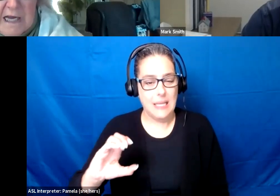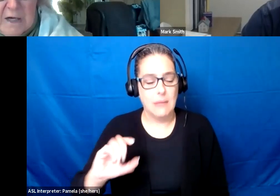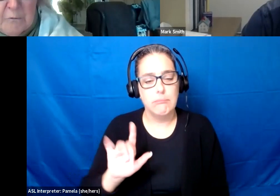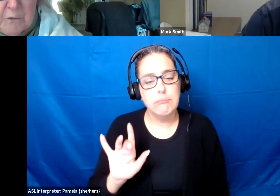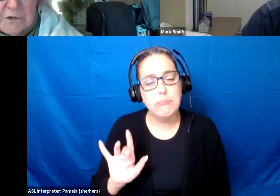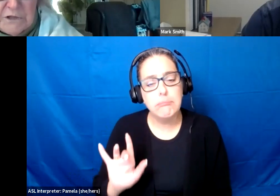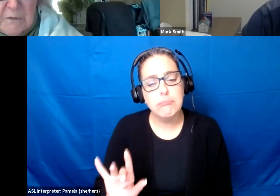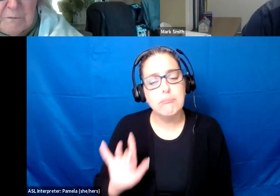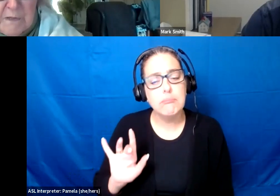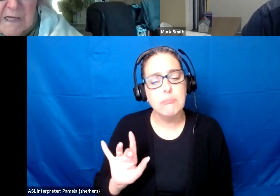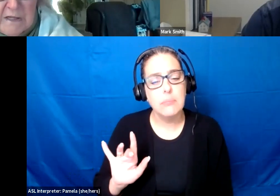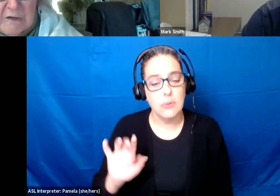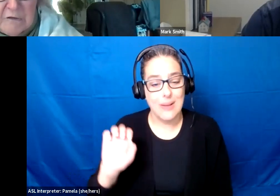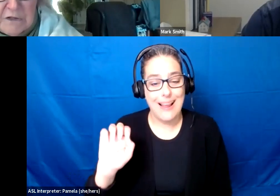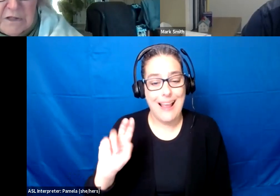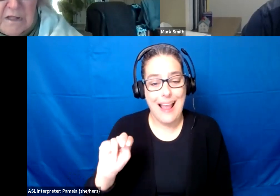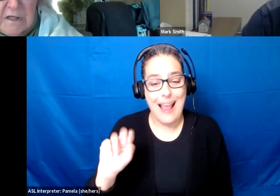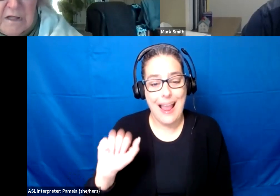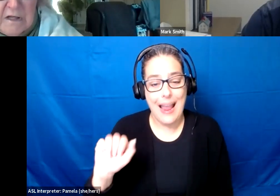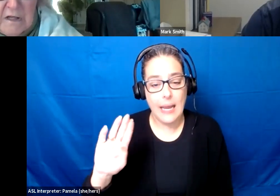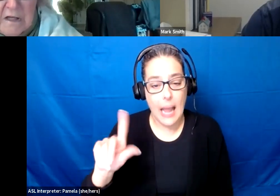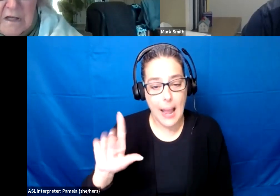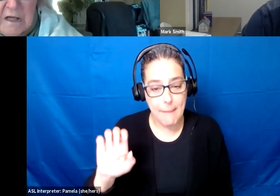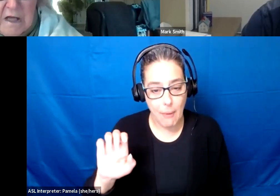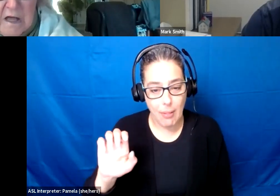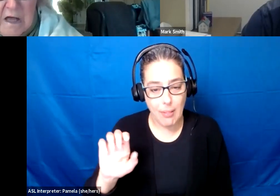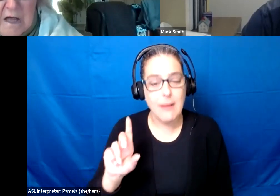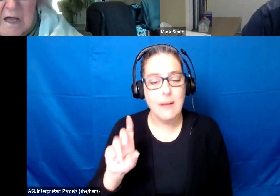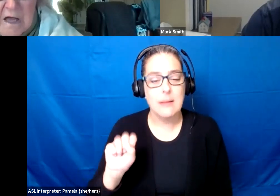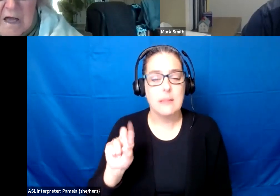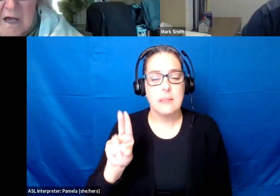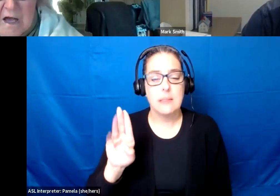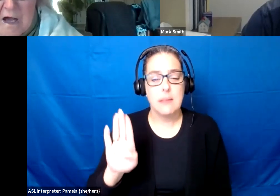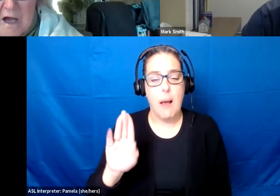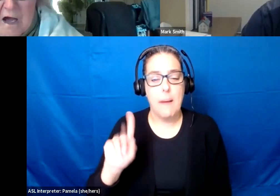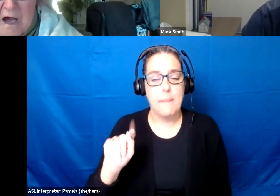then you enable subtitles.